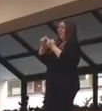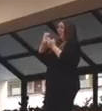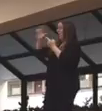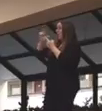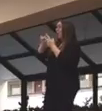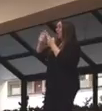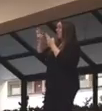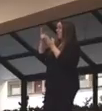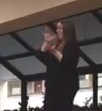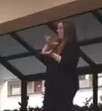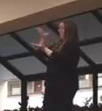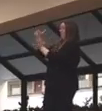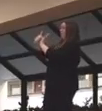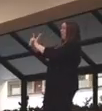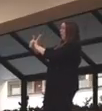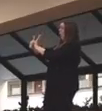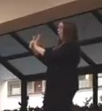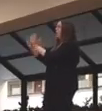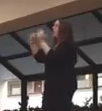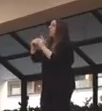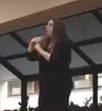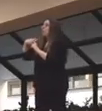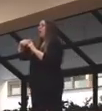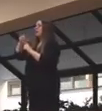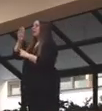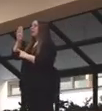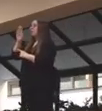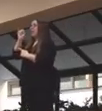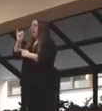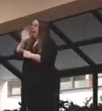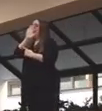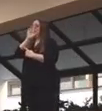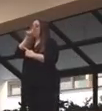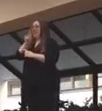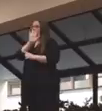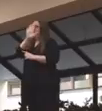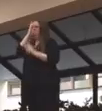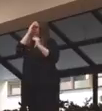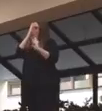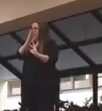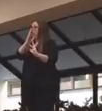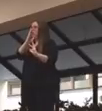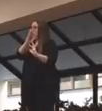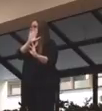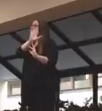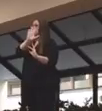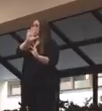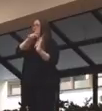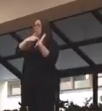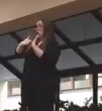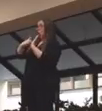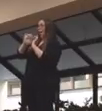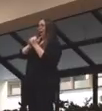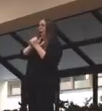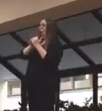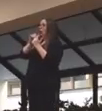We have already provided the documentation from Illinois and Michigan. Plus Texas, their information